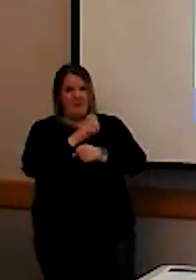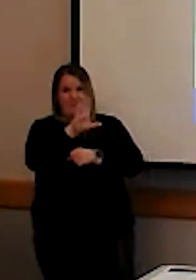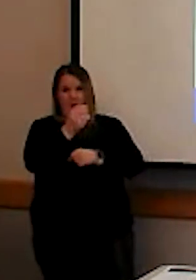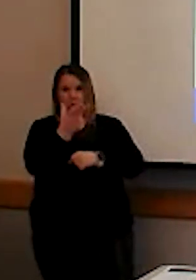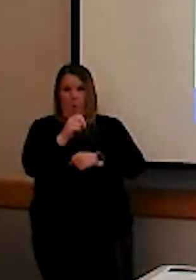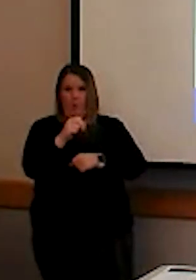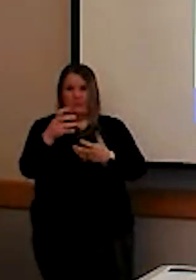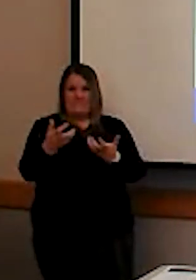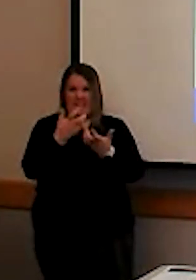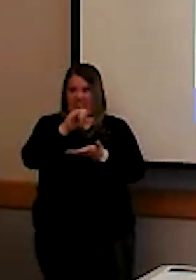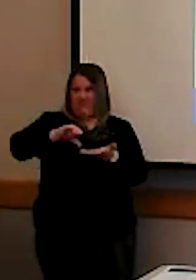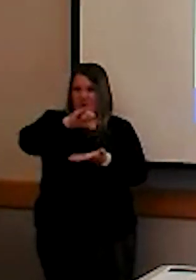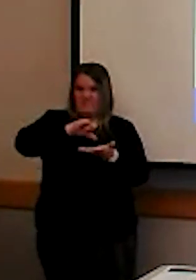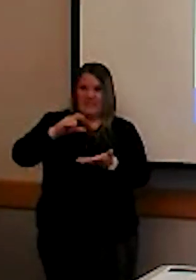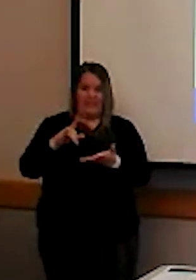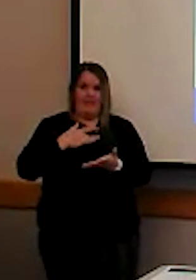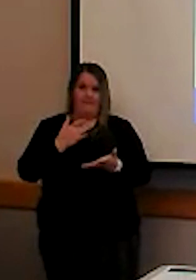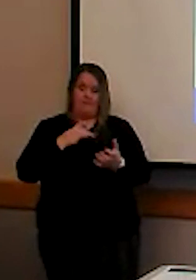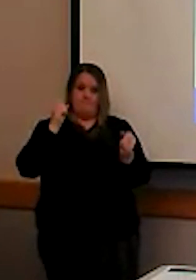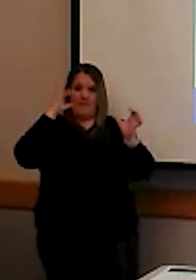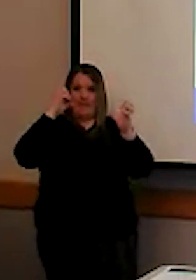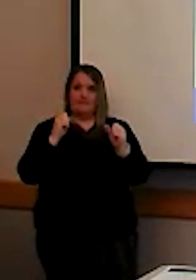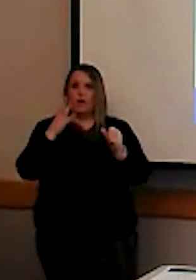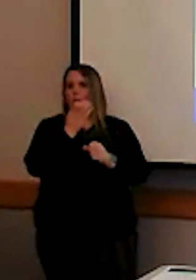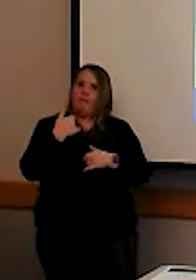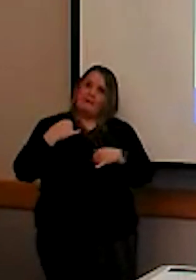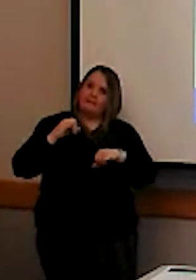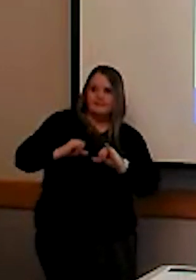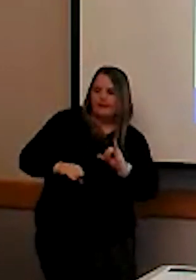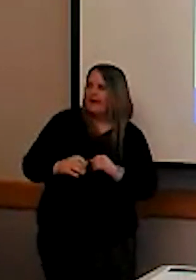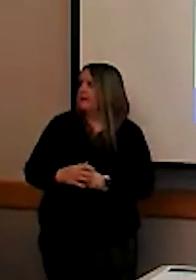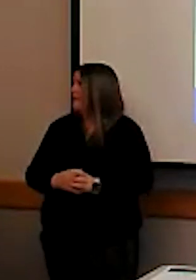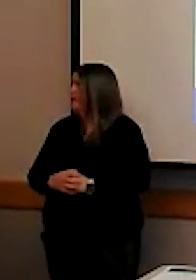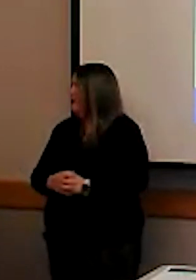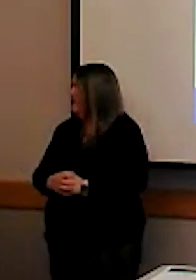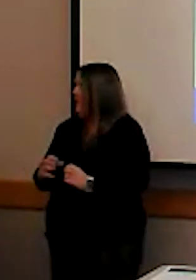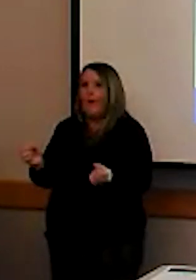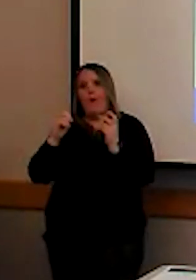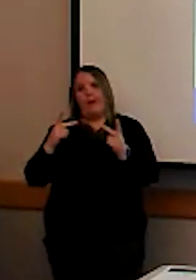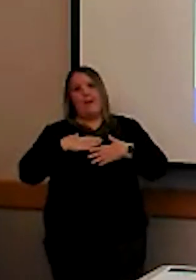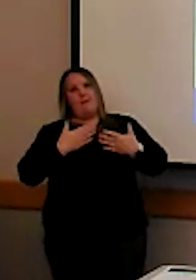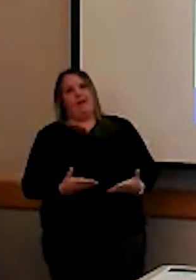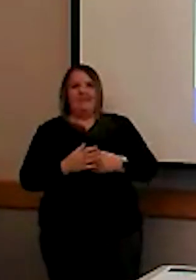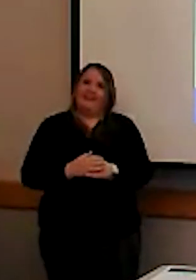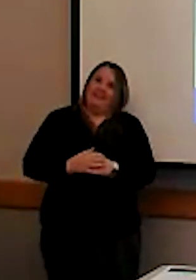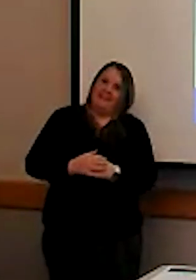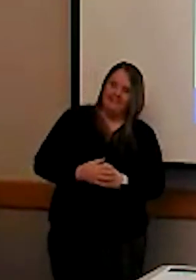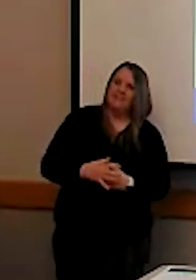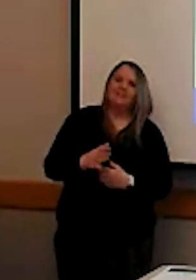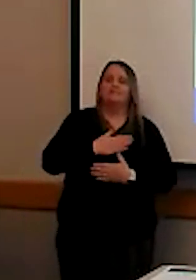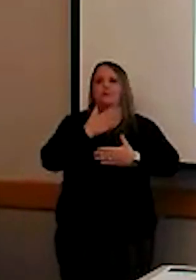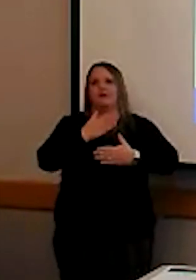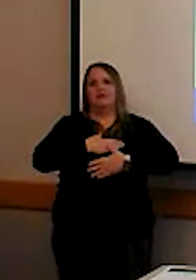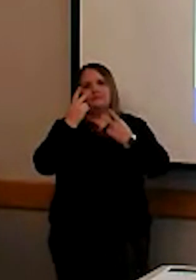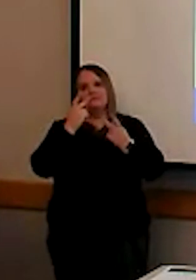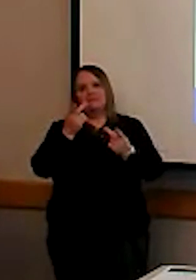salad dressing, which was amazing to me. And then they wanted me to stay. And I was like, okay. And it was just such a